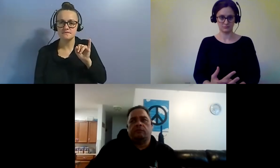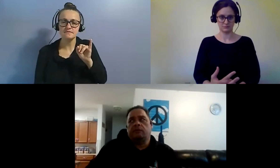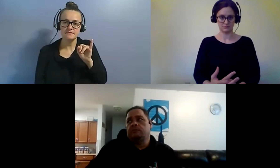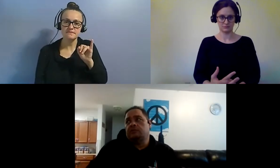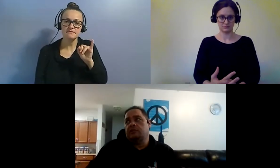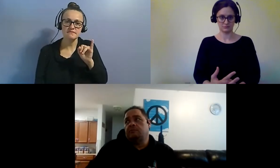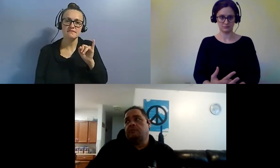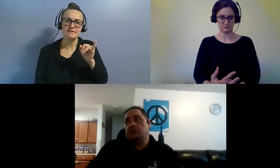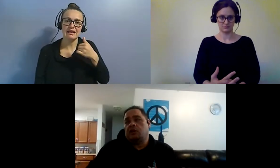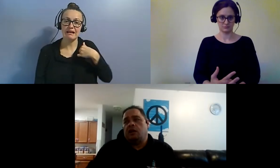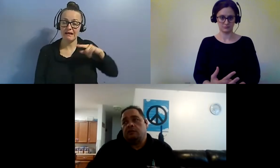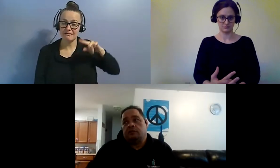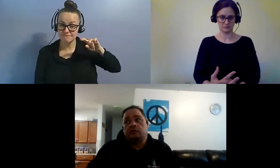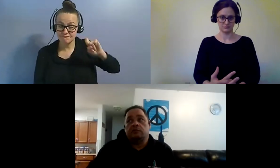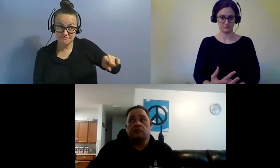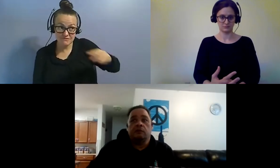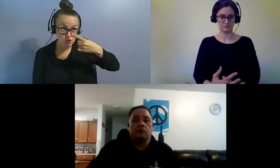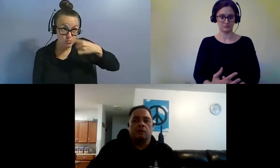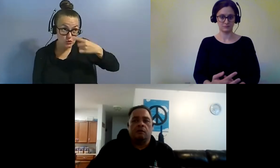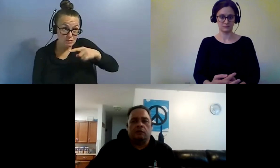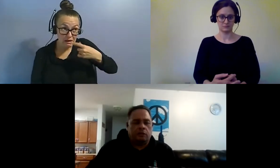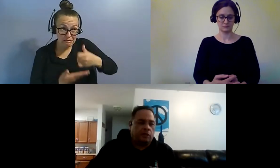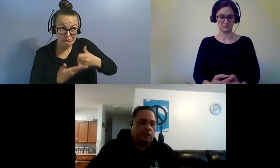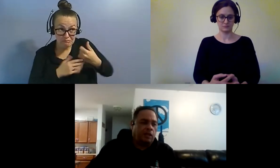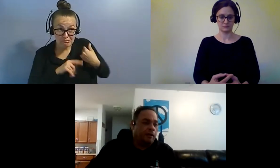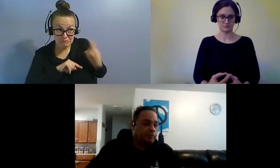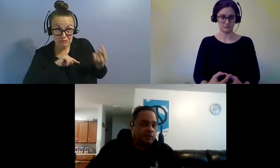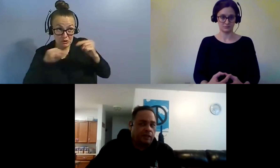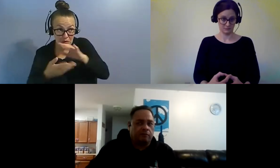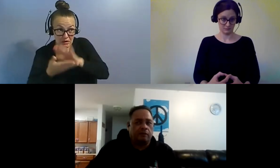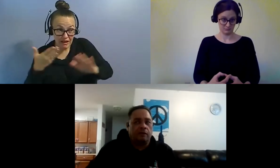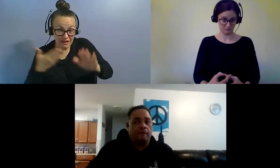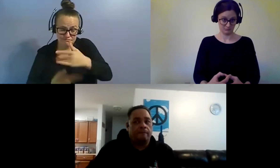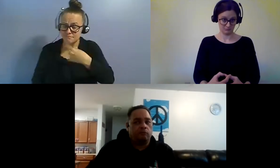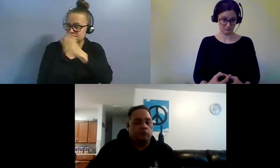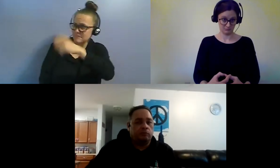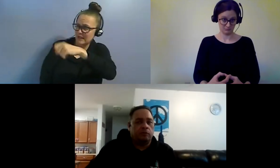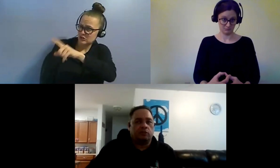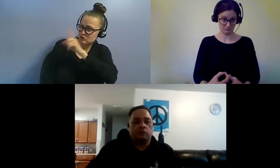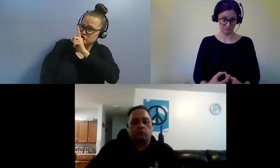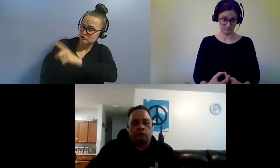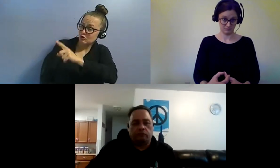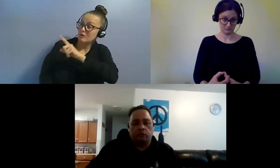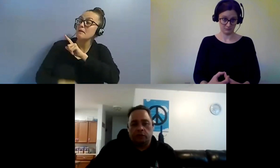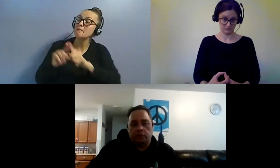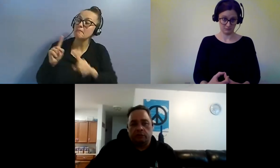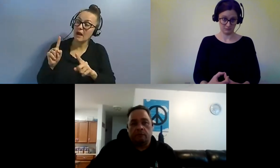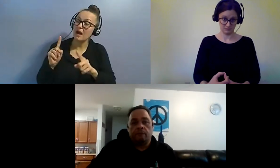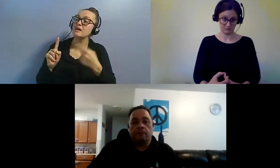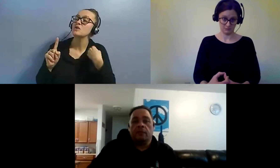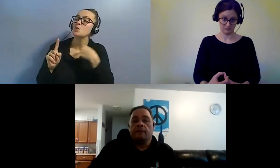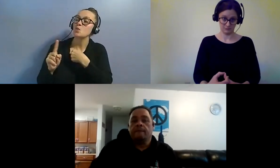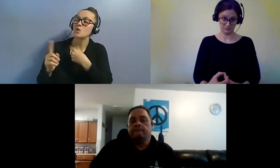asked if they would send me to college. They said, yeah, but we want you to work for a